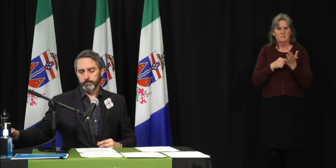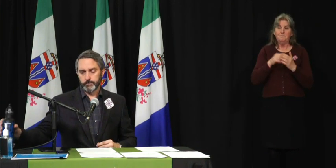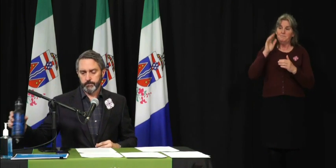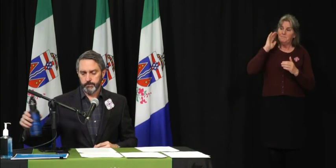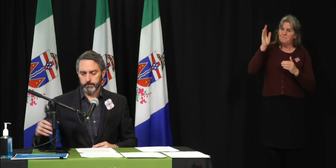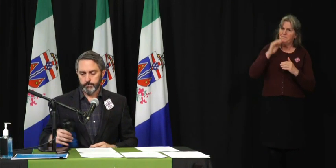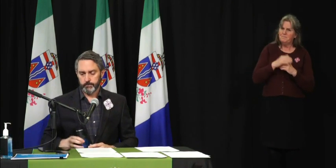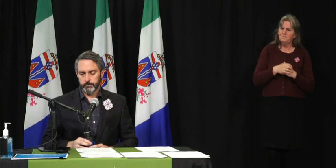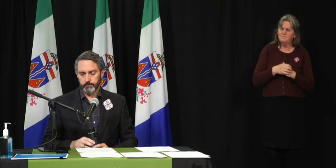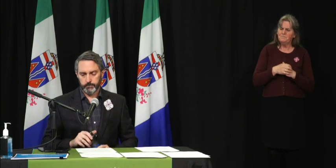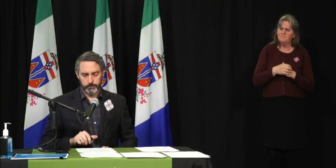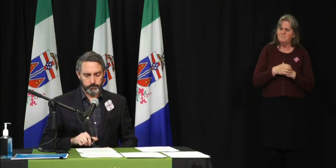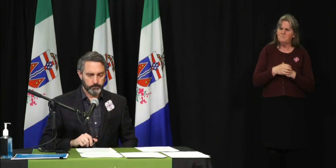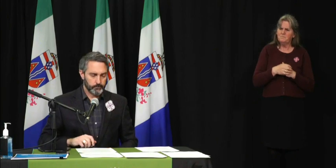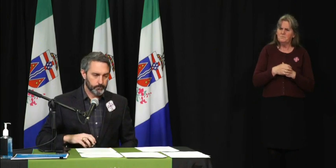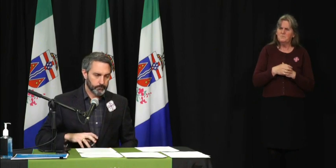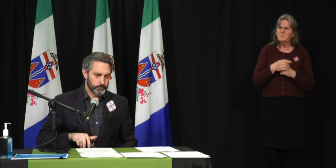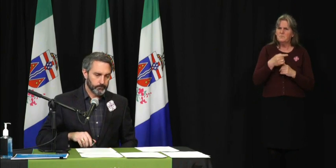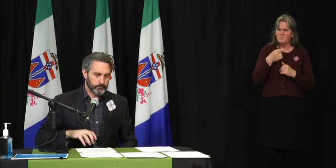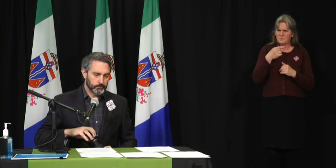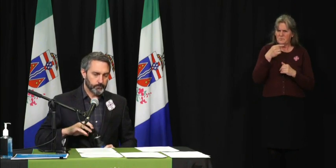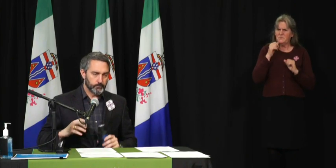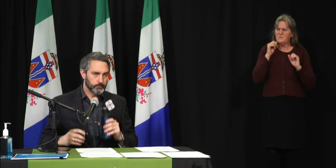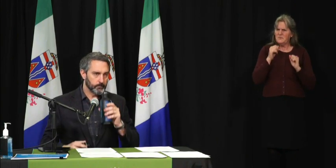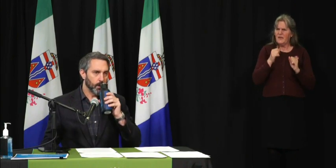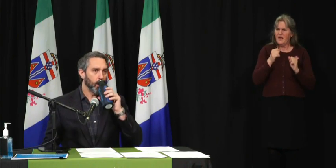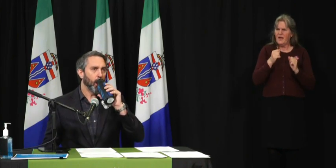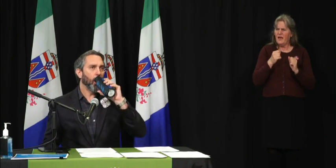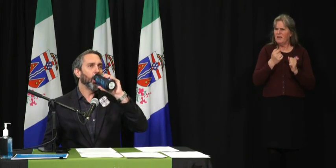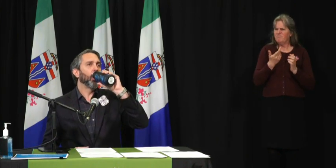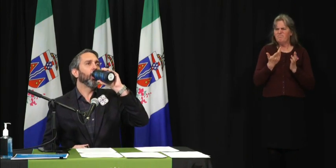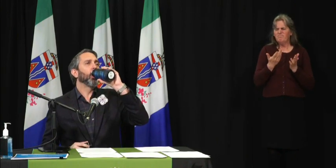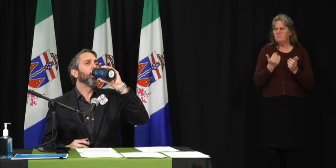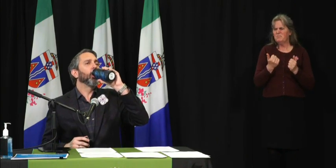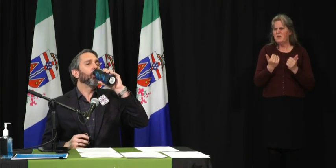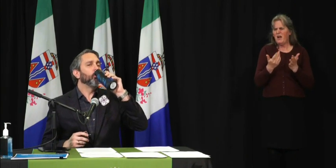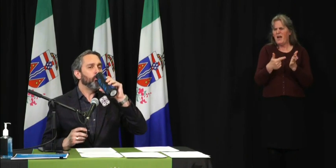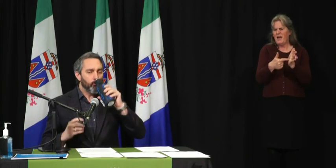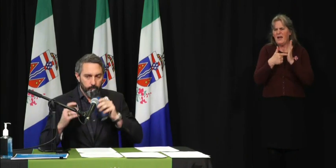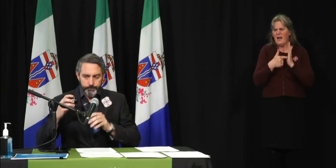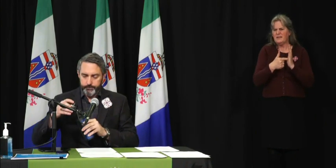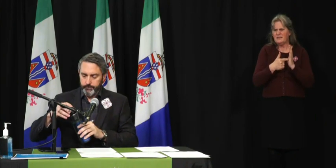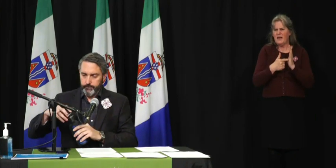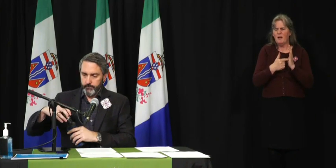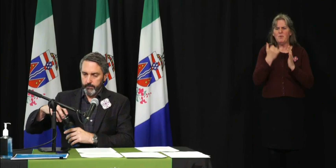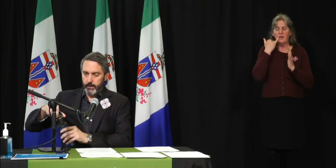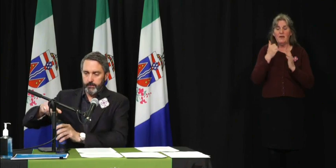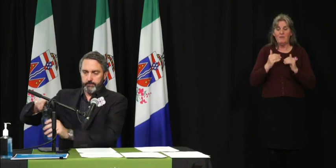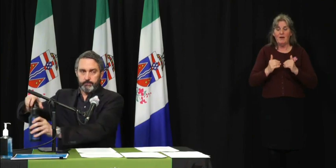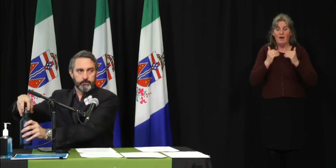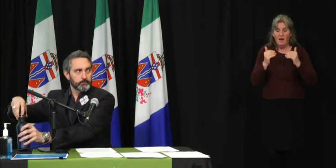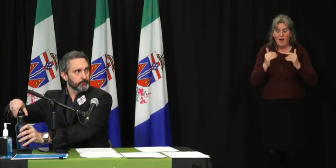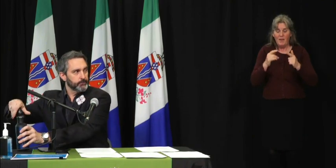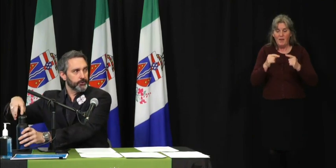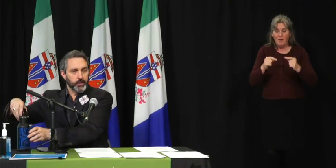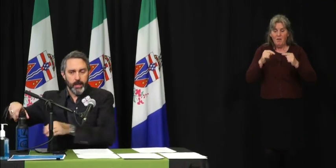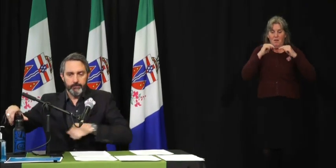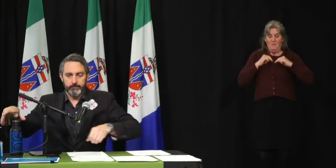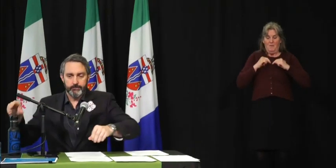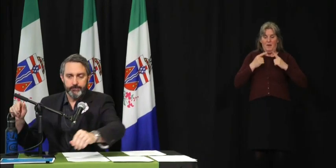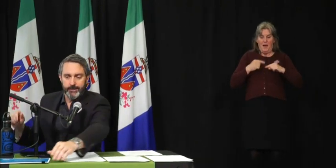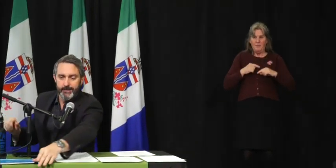Hi, can you give some examples of what scenarios would trigger a step backwards in this plan?